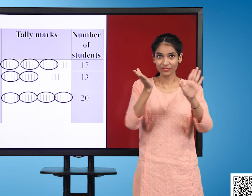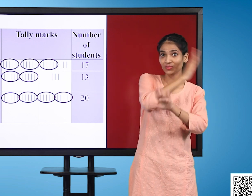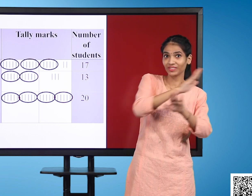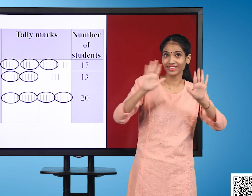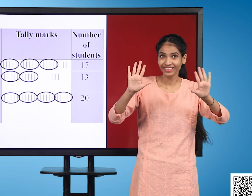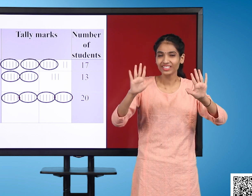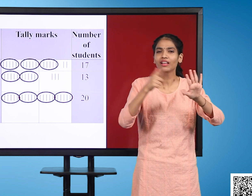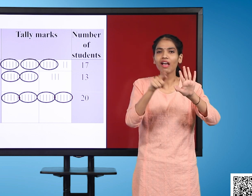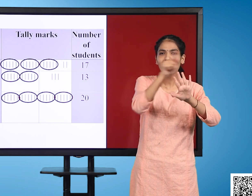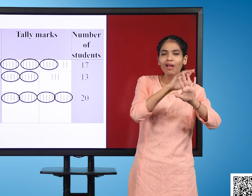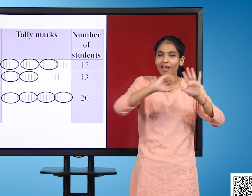5552, that's 17.